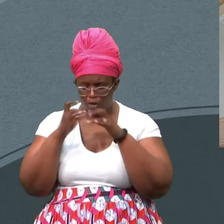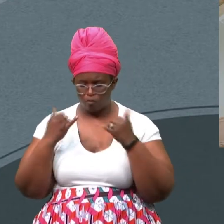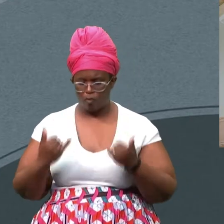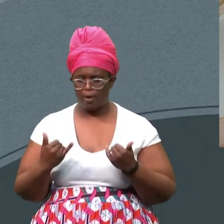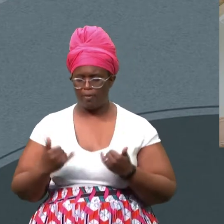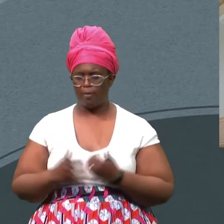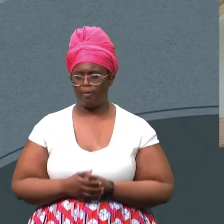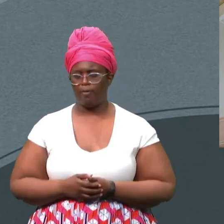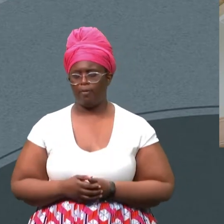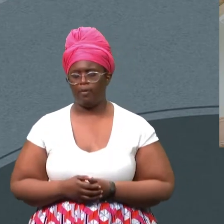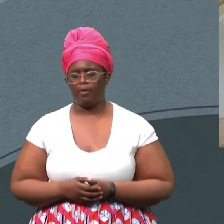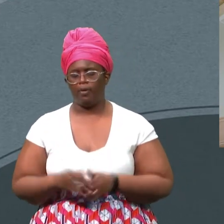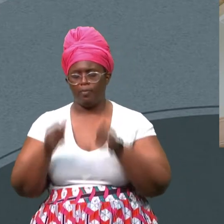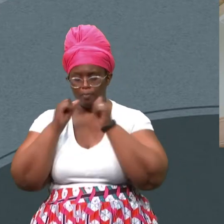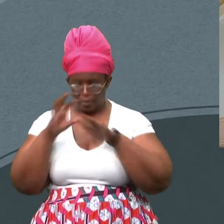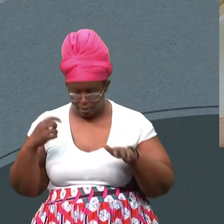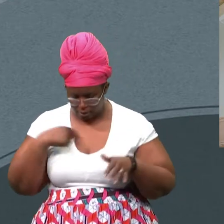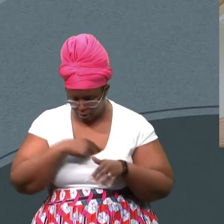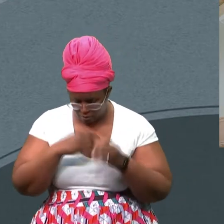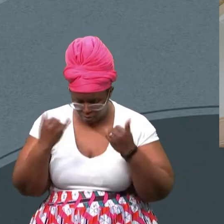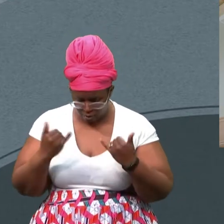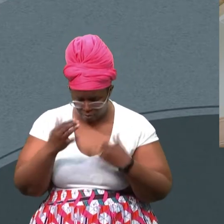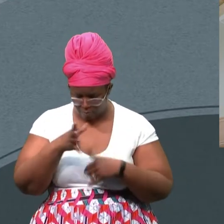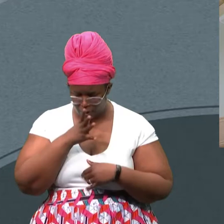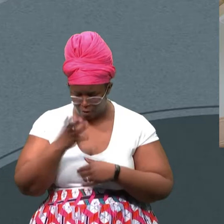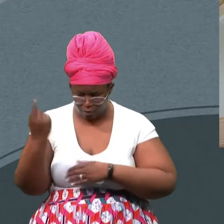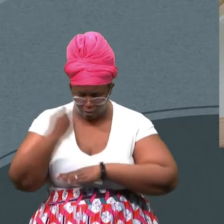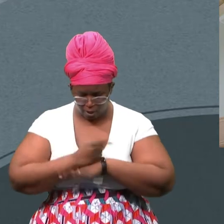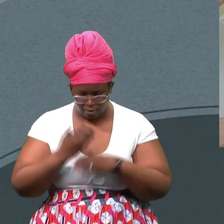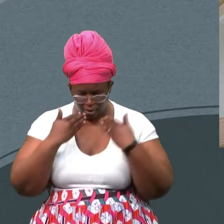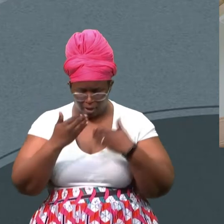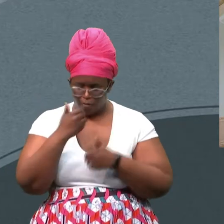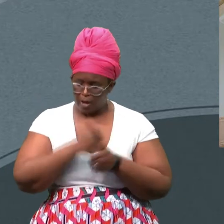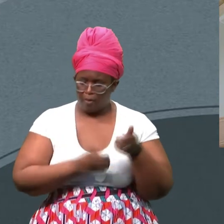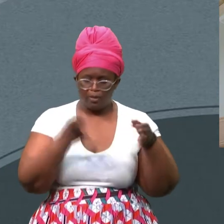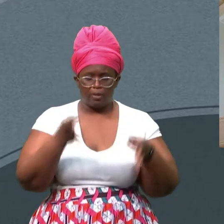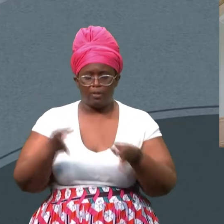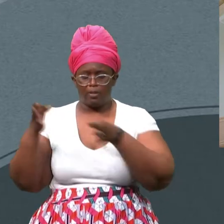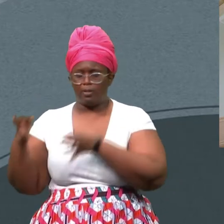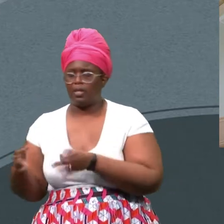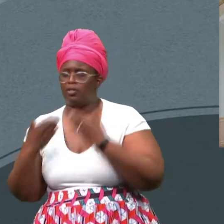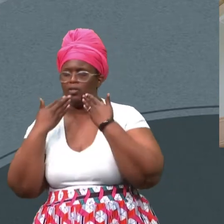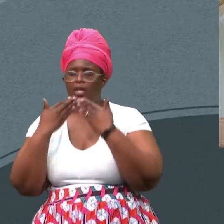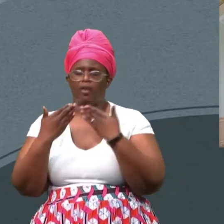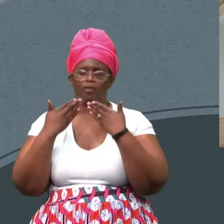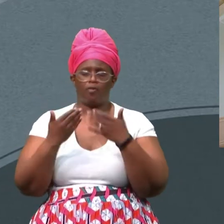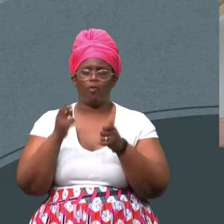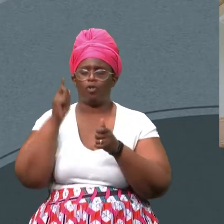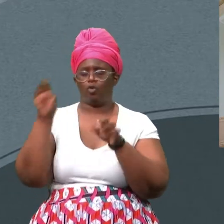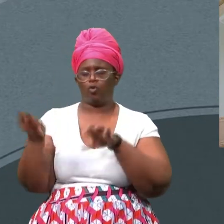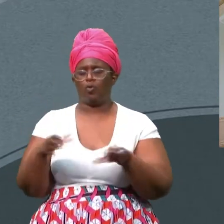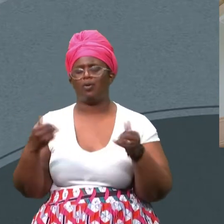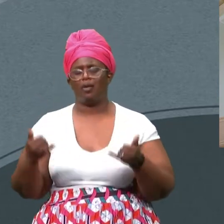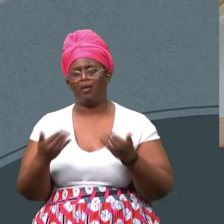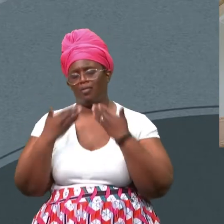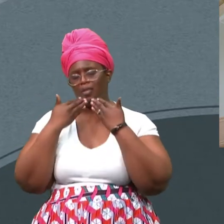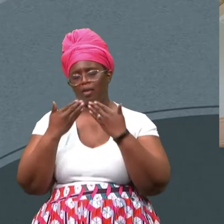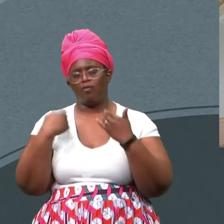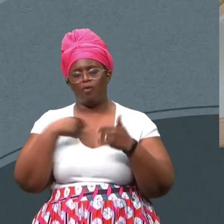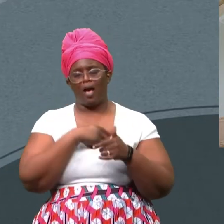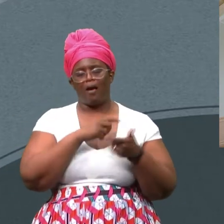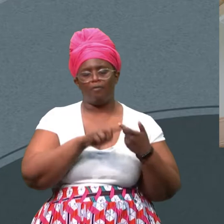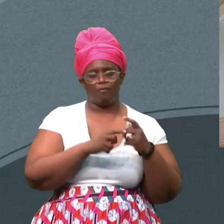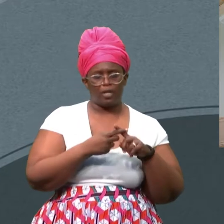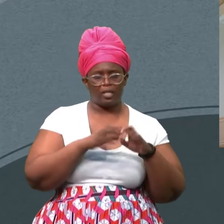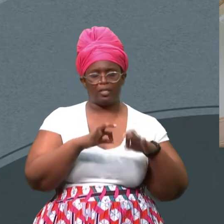now bless us this Mother's Day. Thank you for every decision. Thank you for what you're doing in this season. Thank you for our associations.